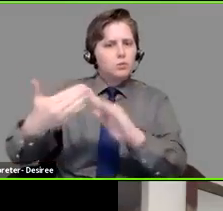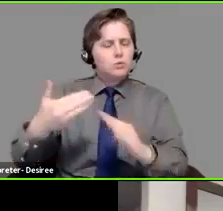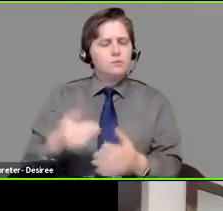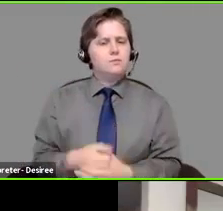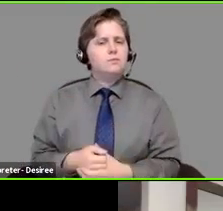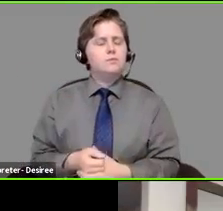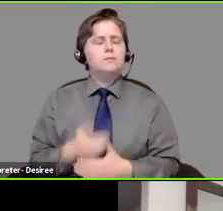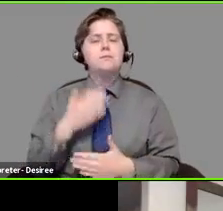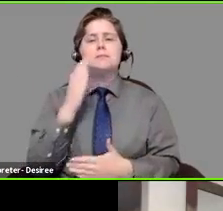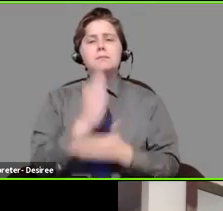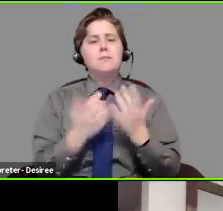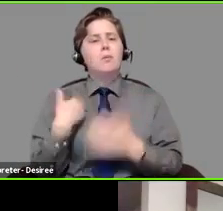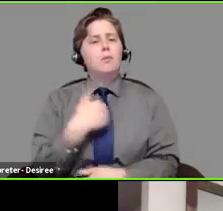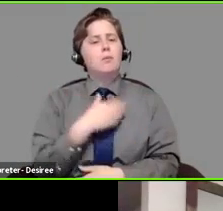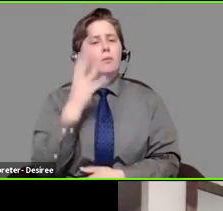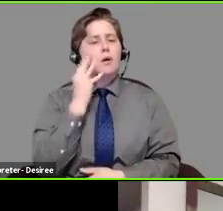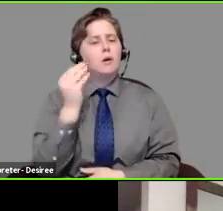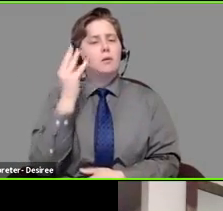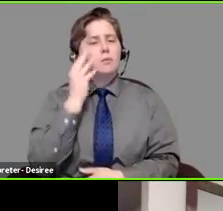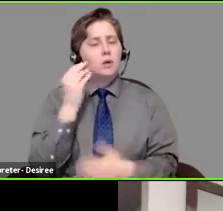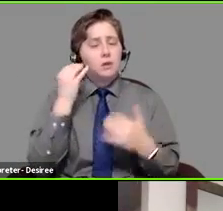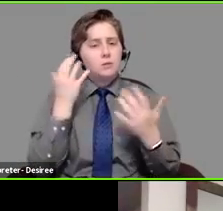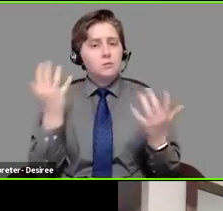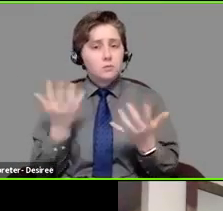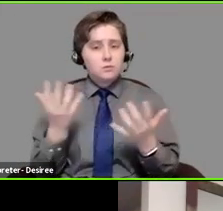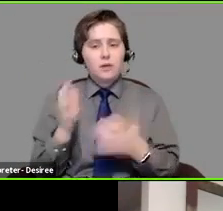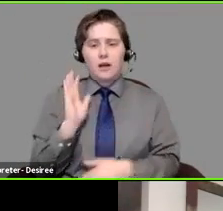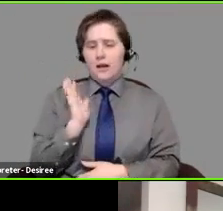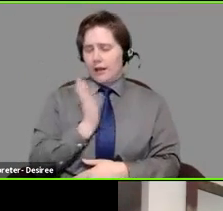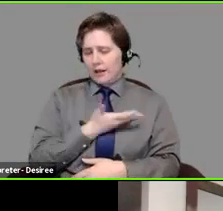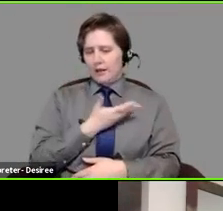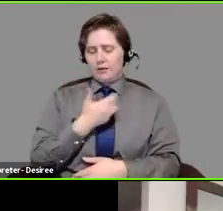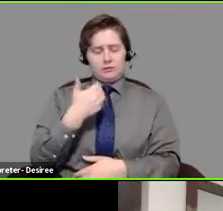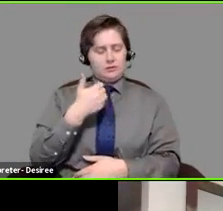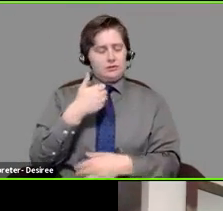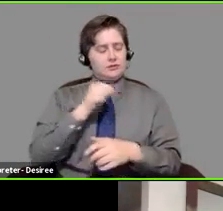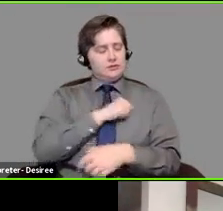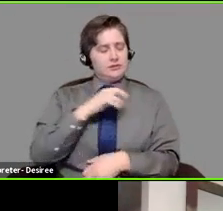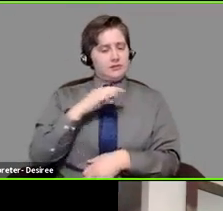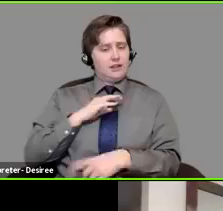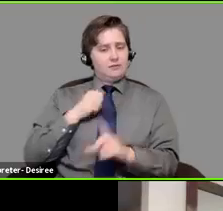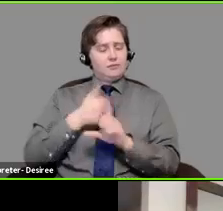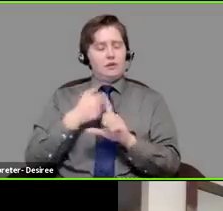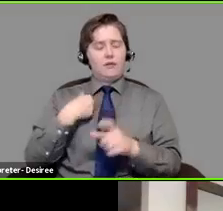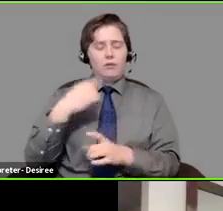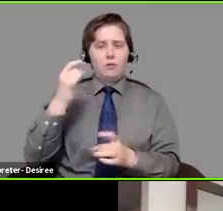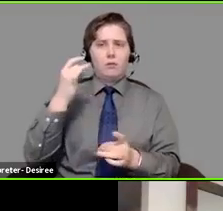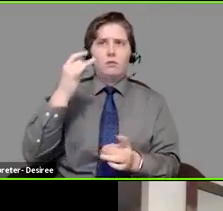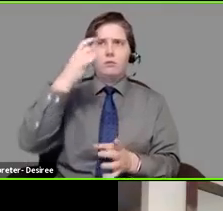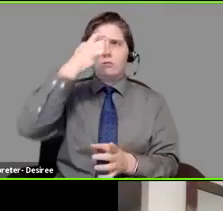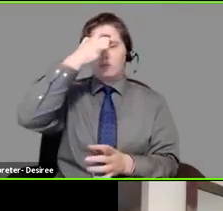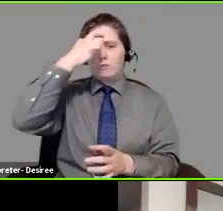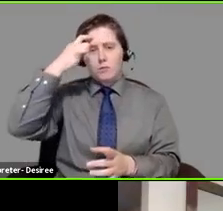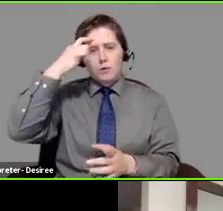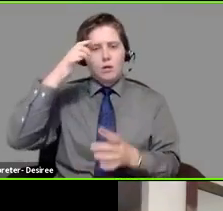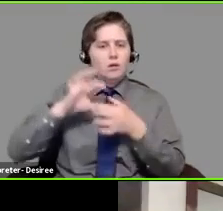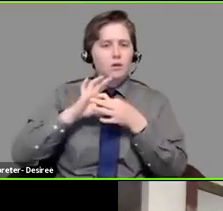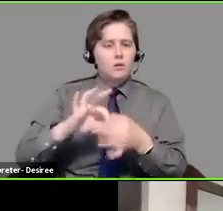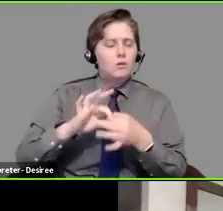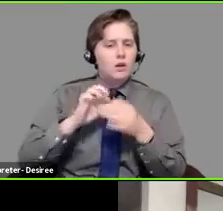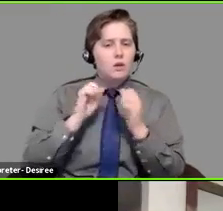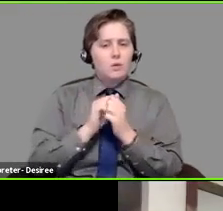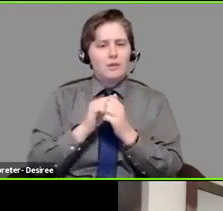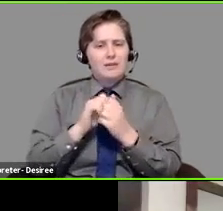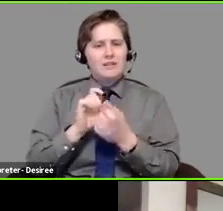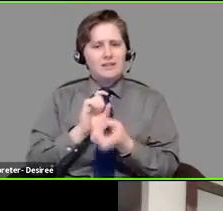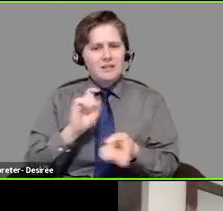we're experiencing is our own staff is having trauma related to the